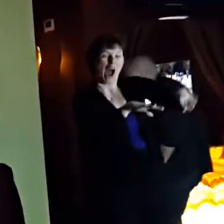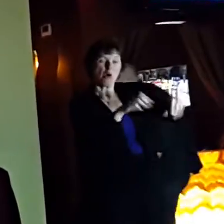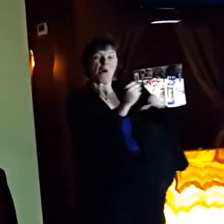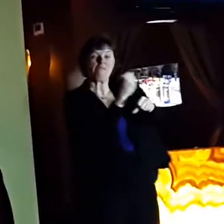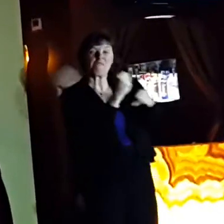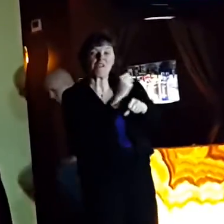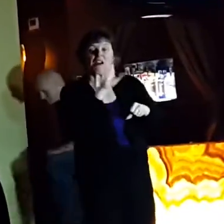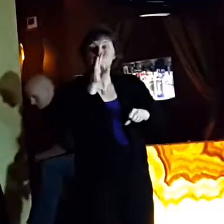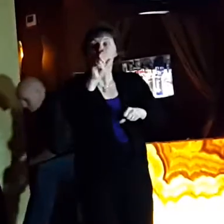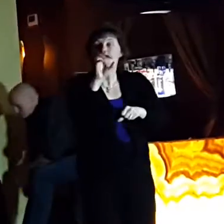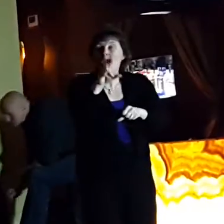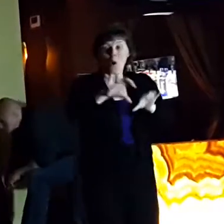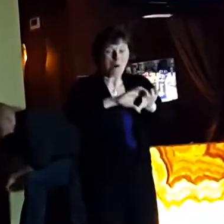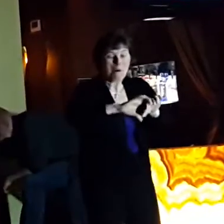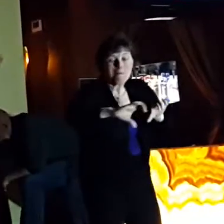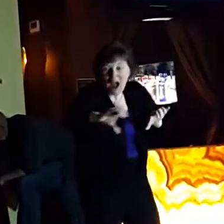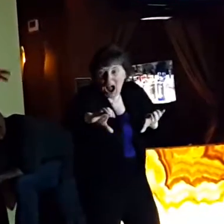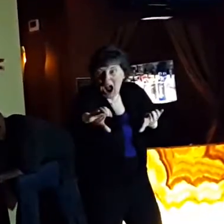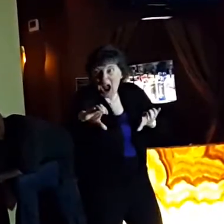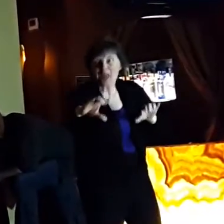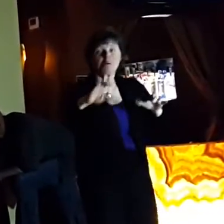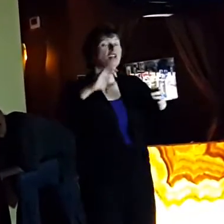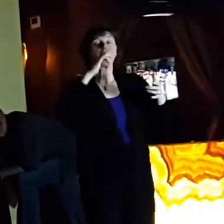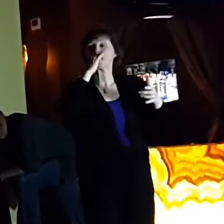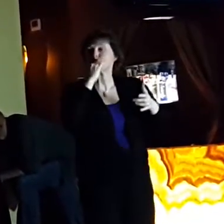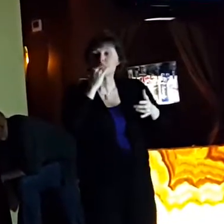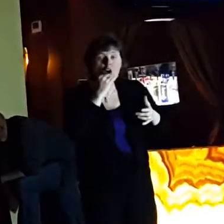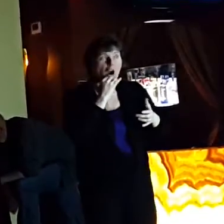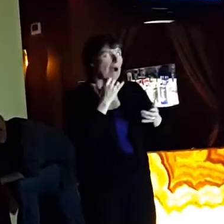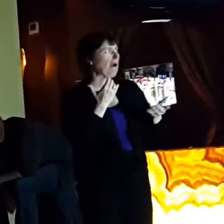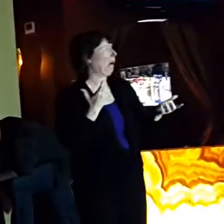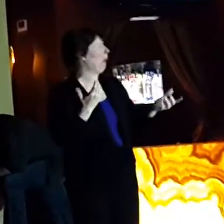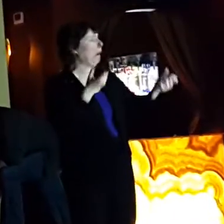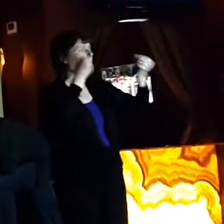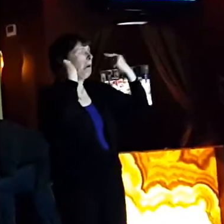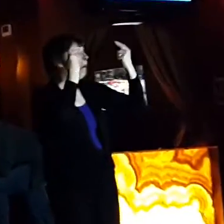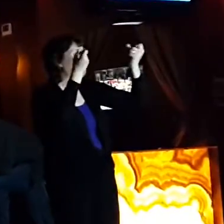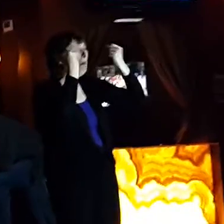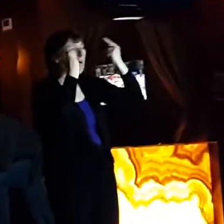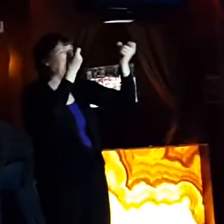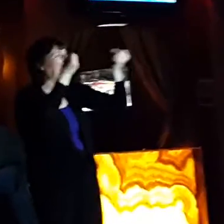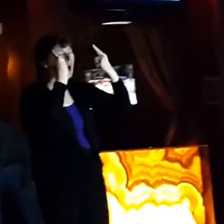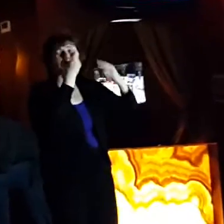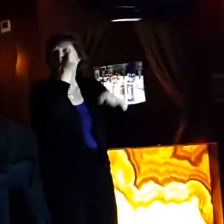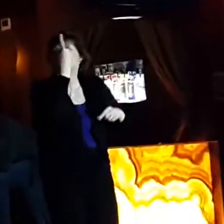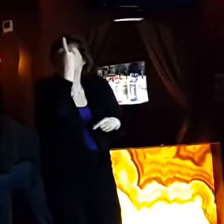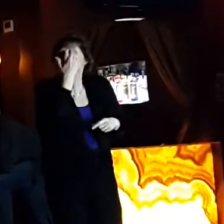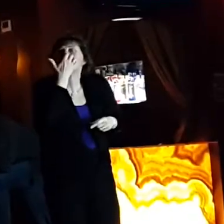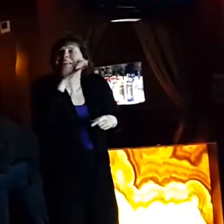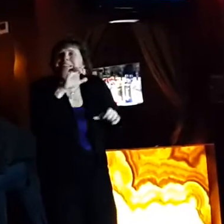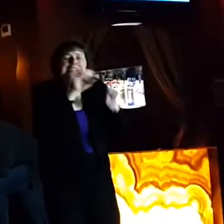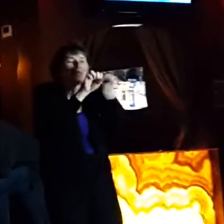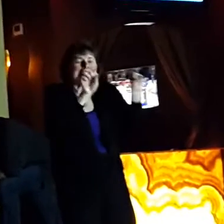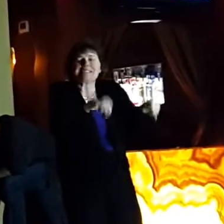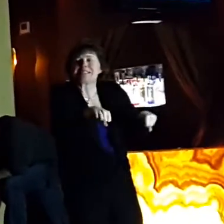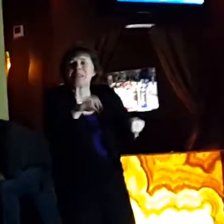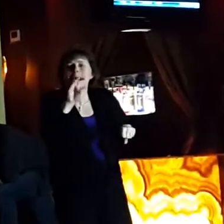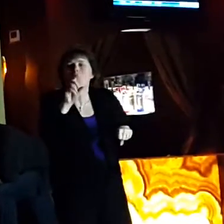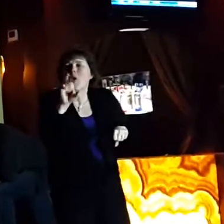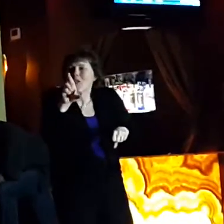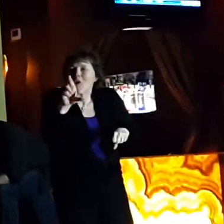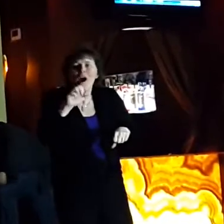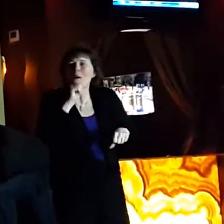working on it, fixing this pipe, and the controller was broken. And I'm like, I don't have any idea what you're talking about. I really don't. I'm not Mr.